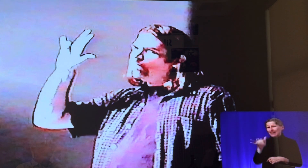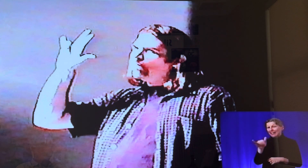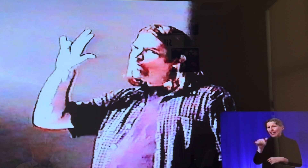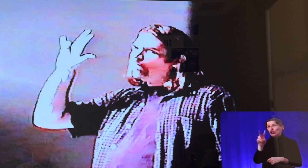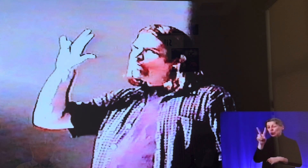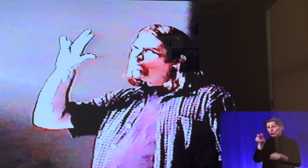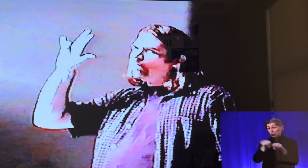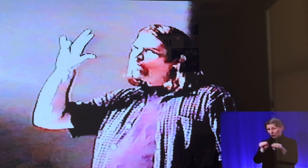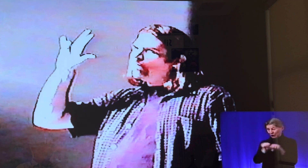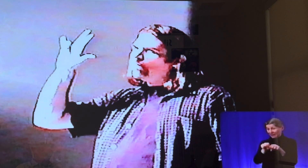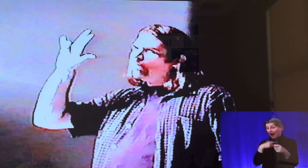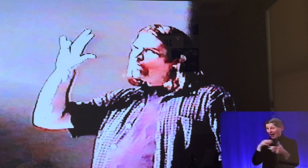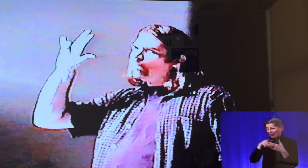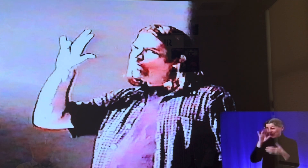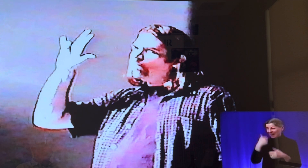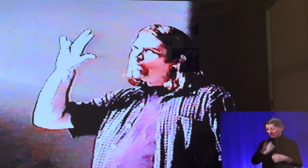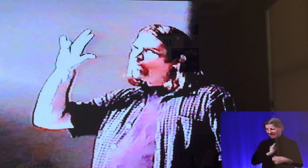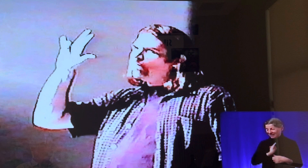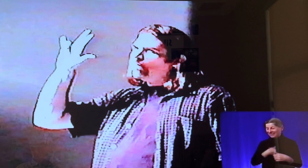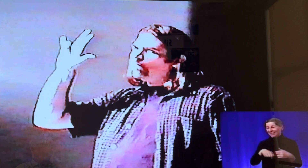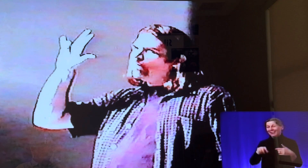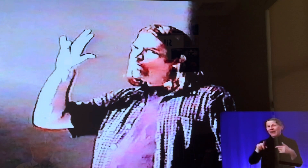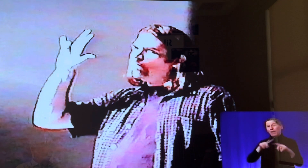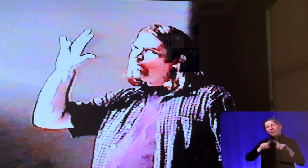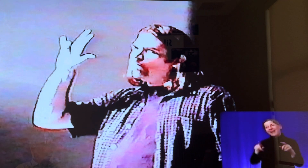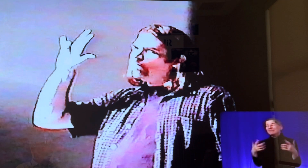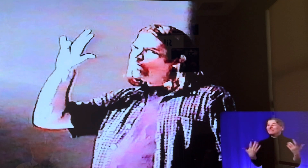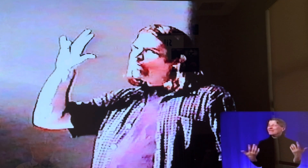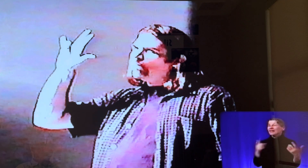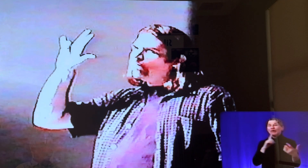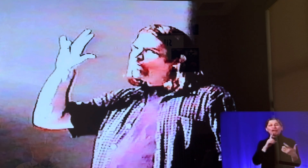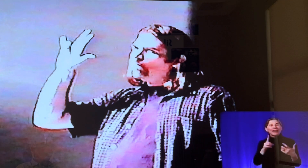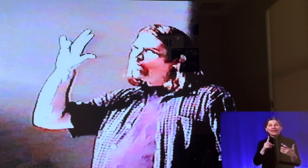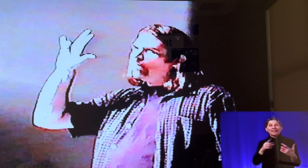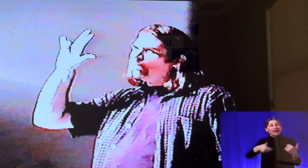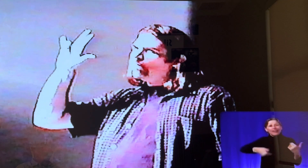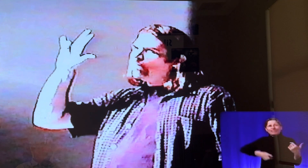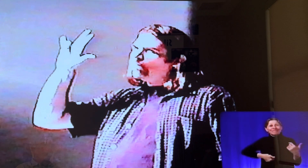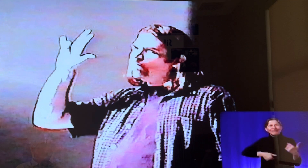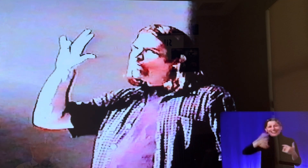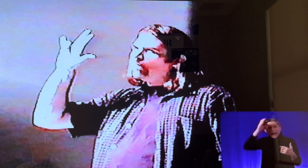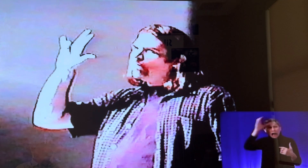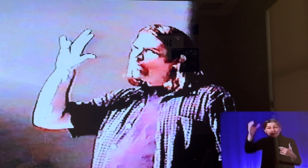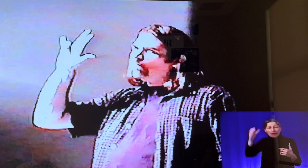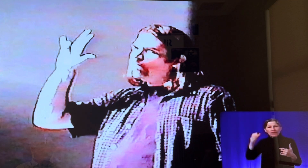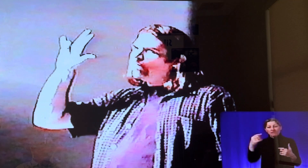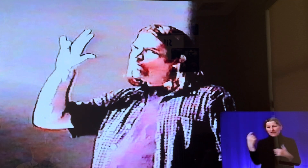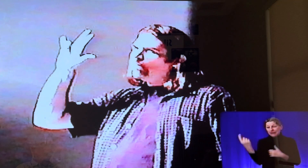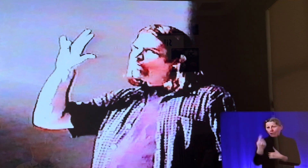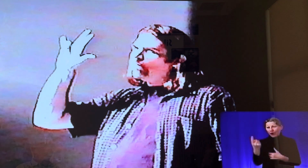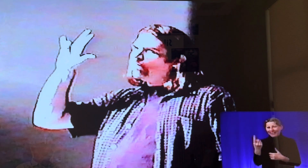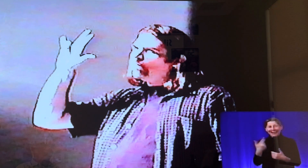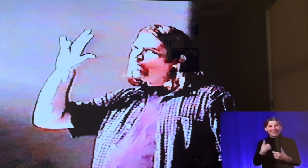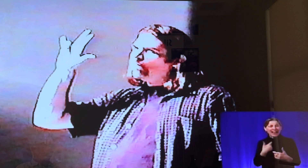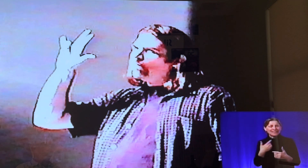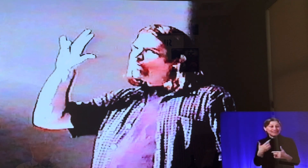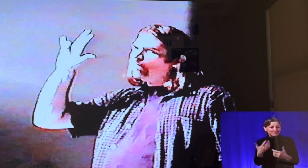as. But it just has the concept of someone who is not